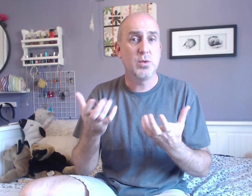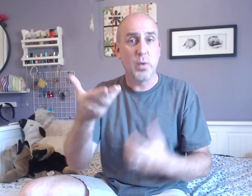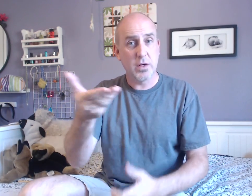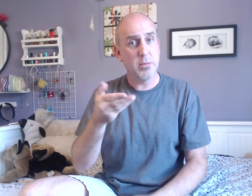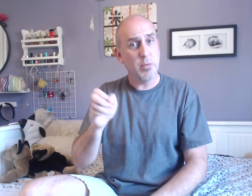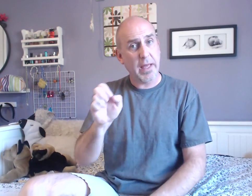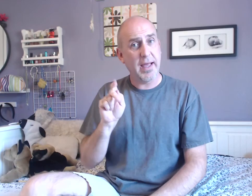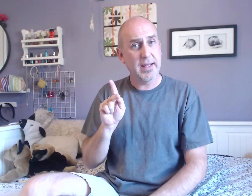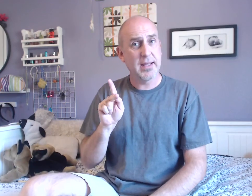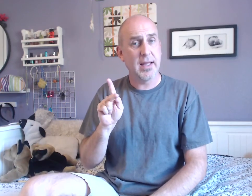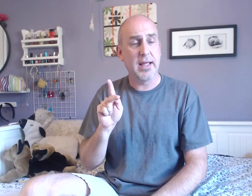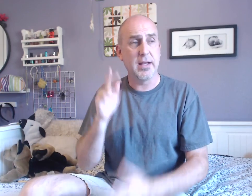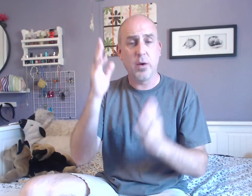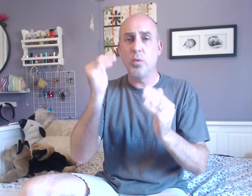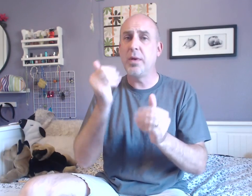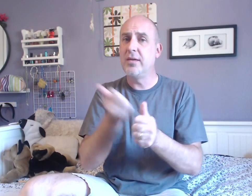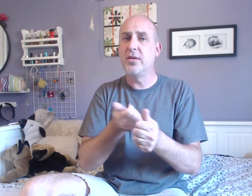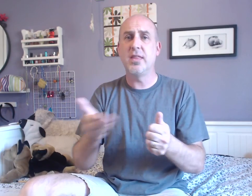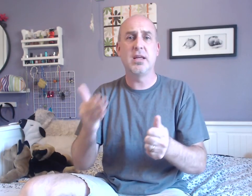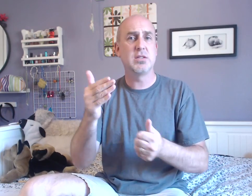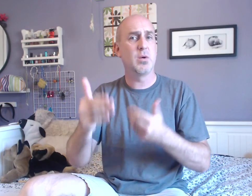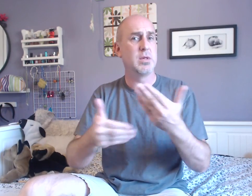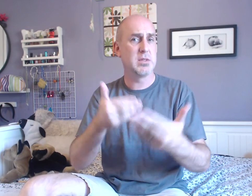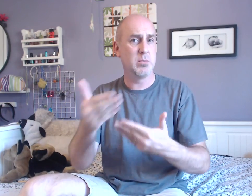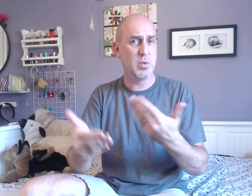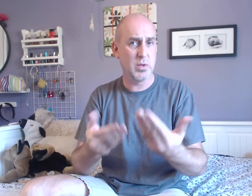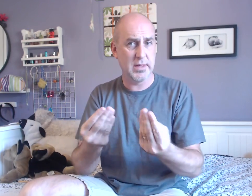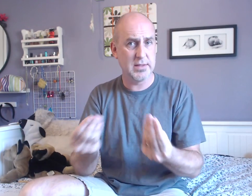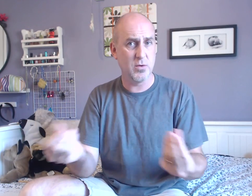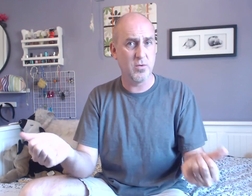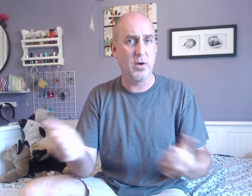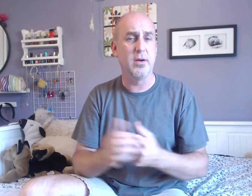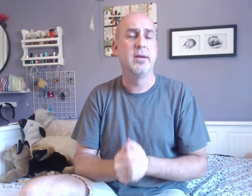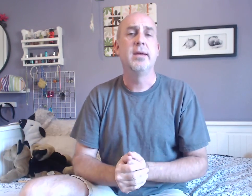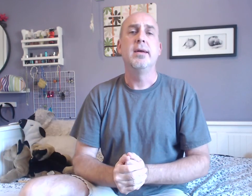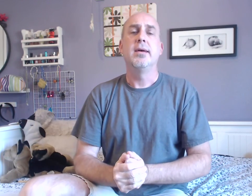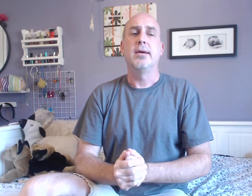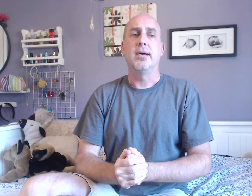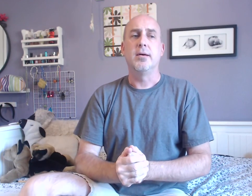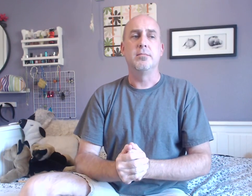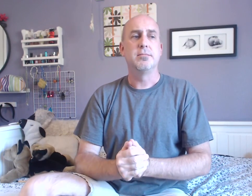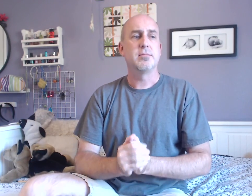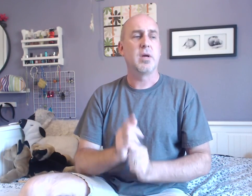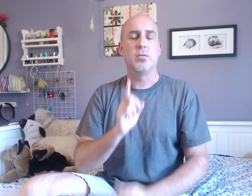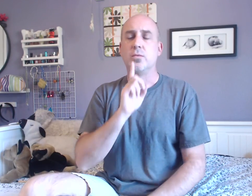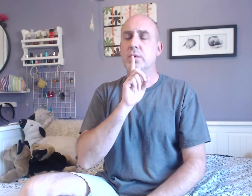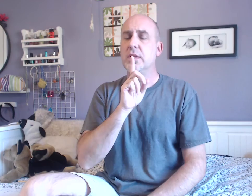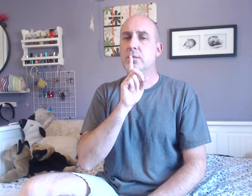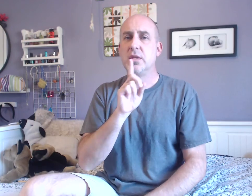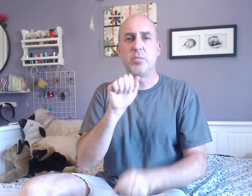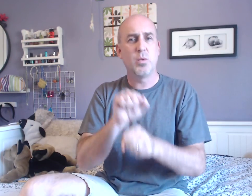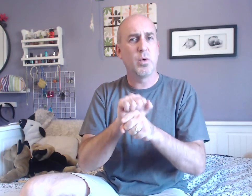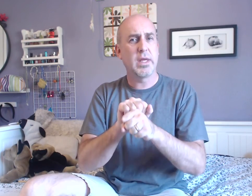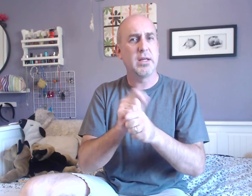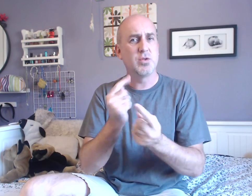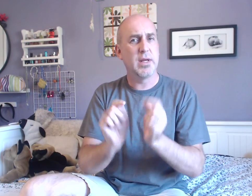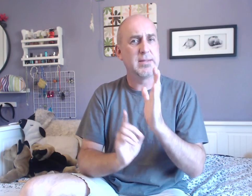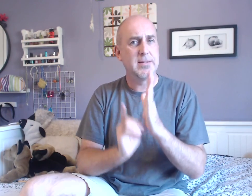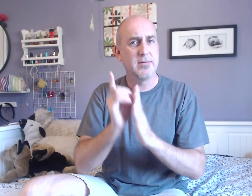welcome you back, and I hope everything is going smoothly so far. Um, I really have been working trying to develop